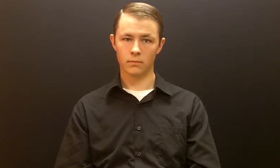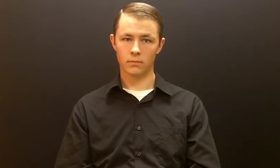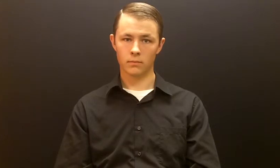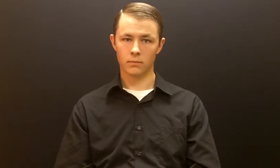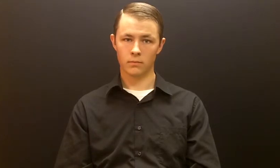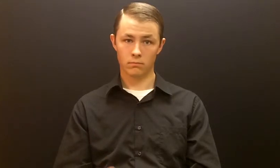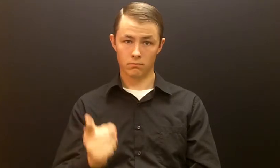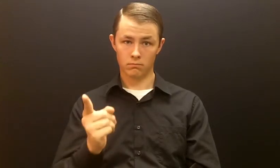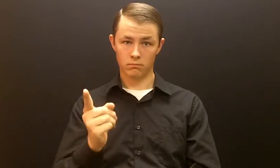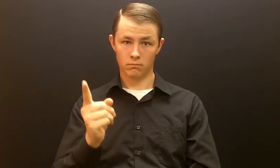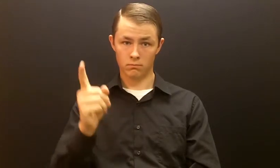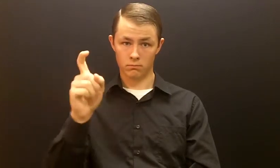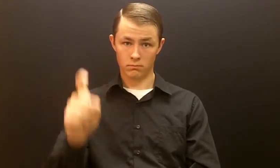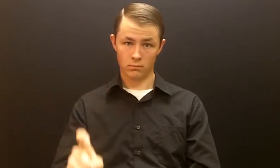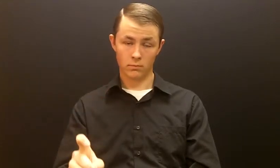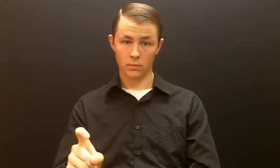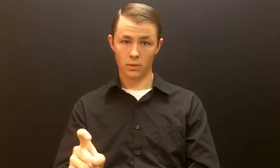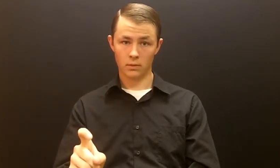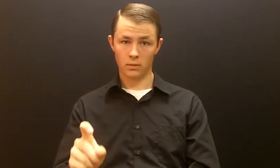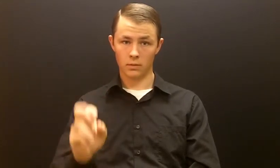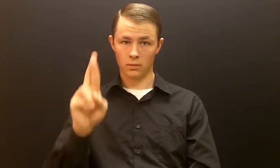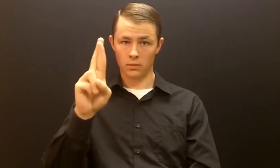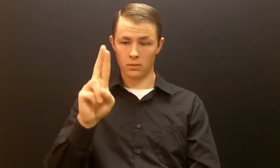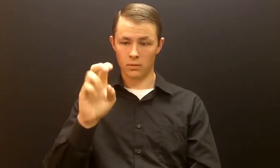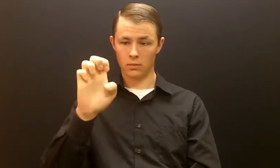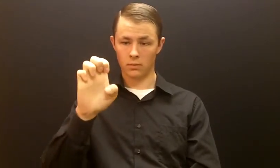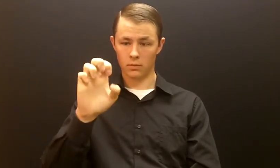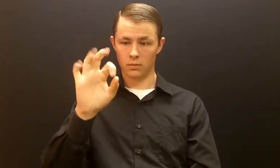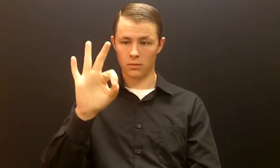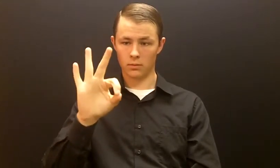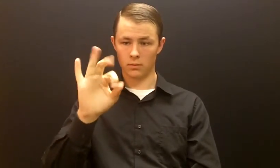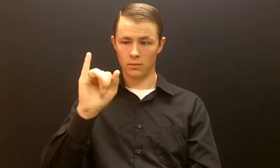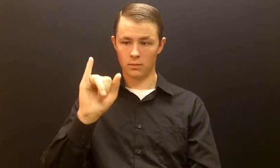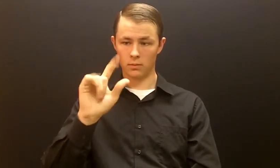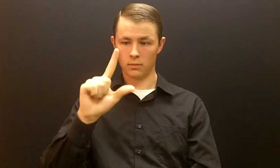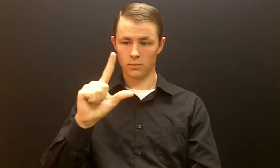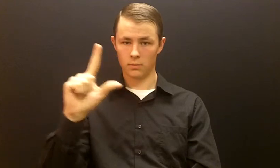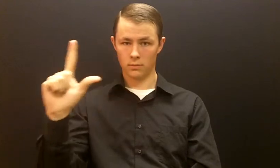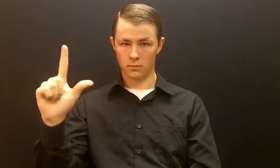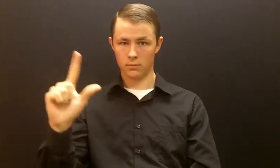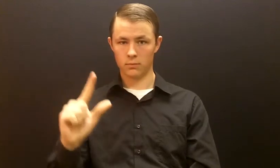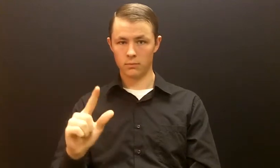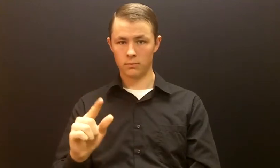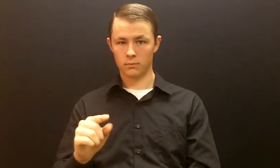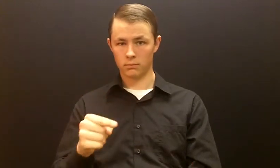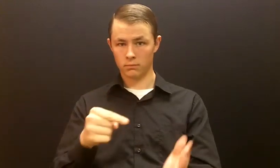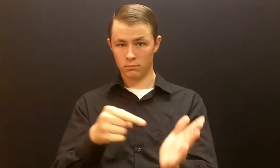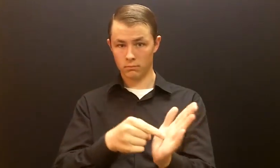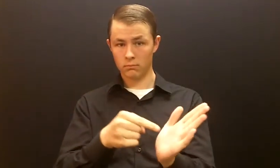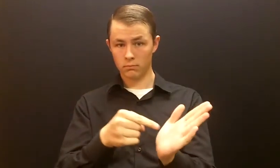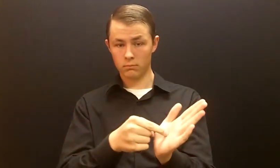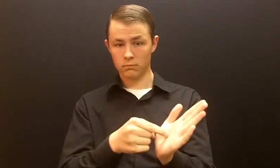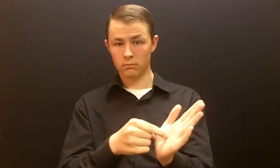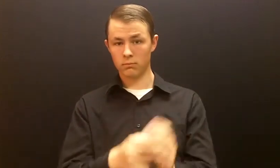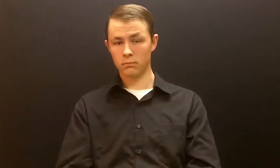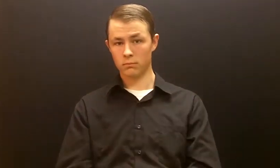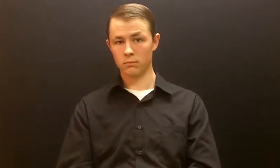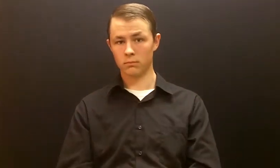just say, you need, and then spell refill. And then I would point to the drug. So you're going to have a list of them there,